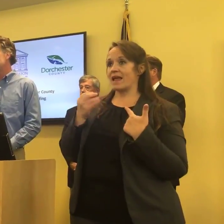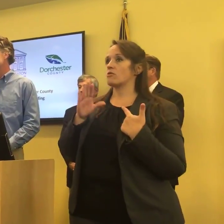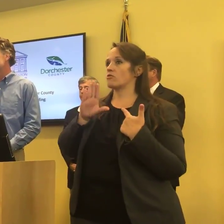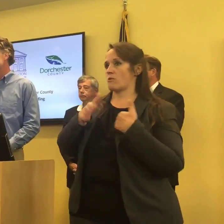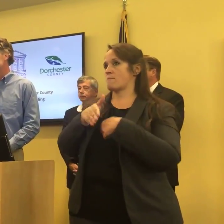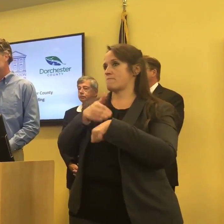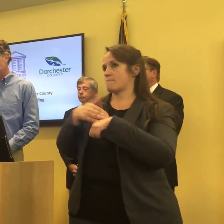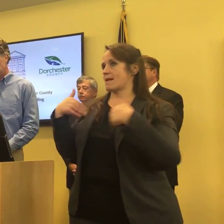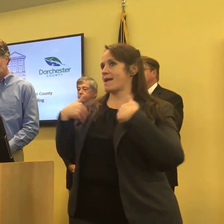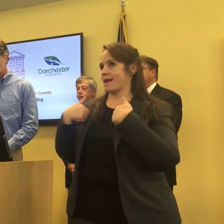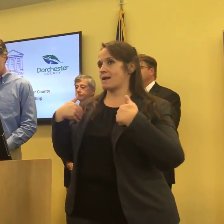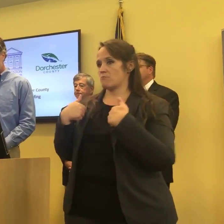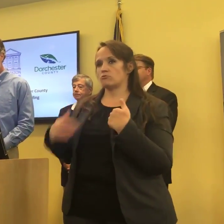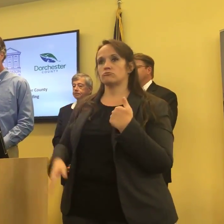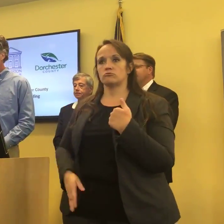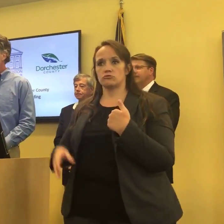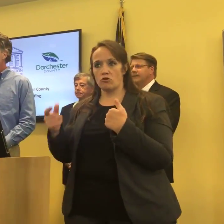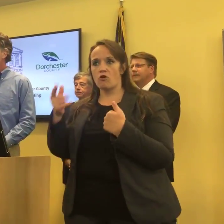household pets.